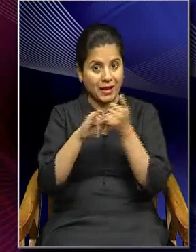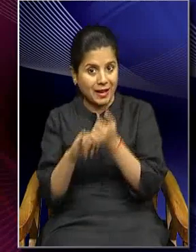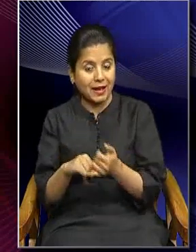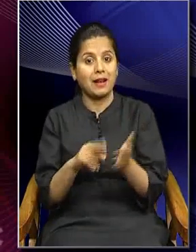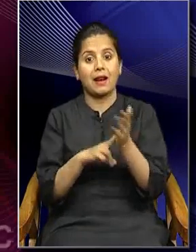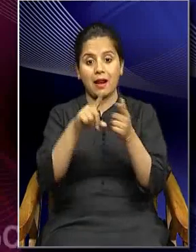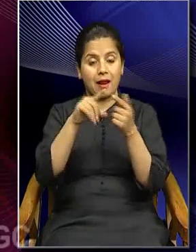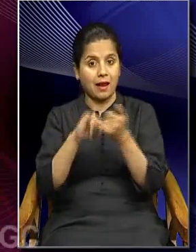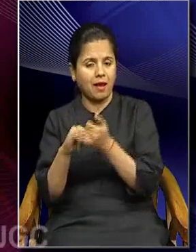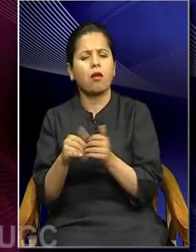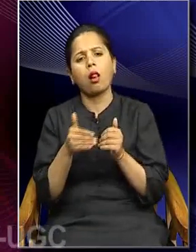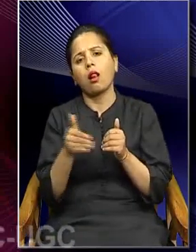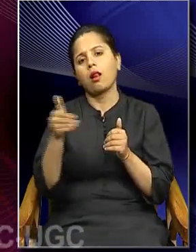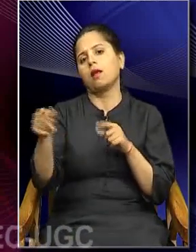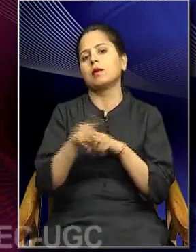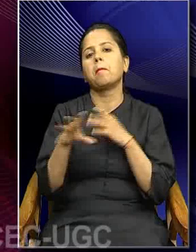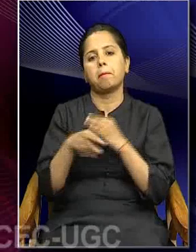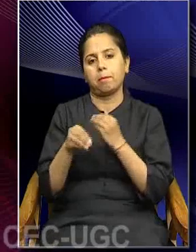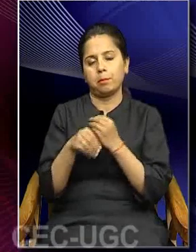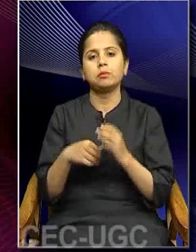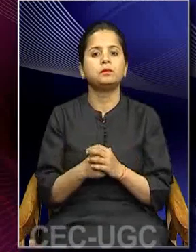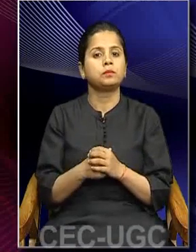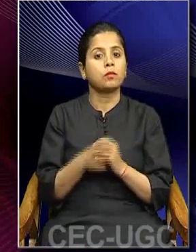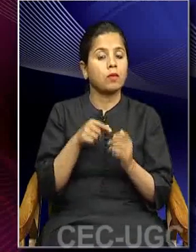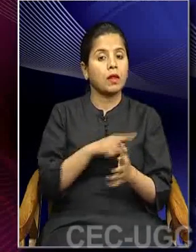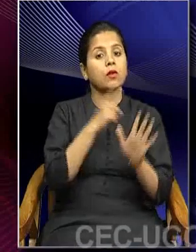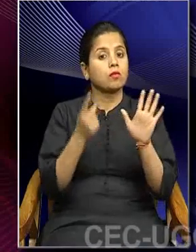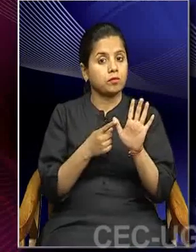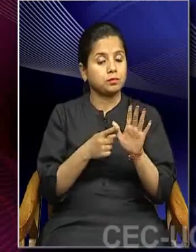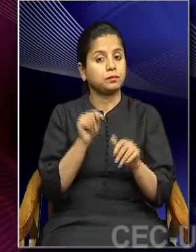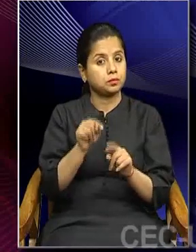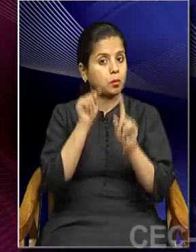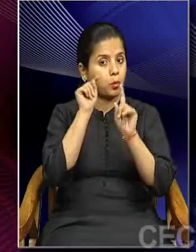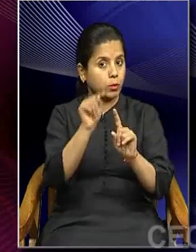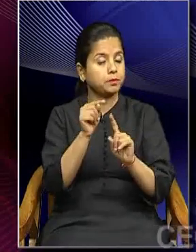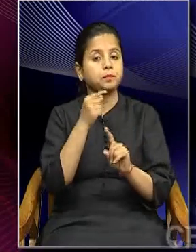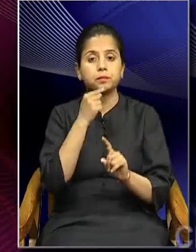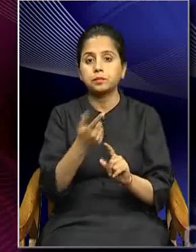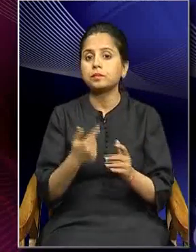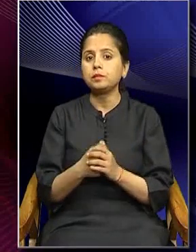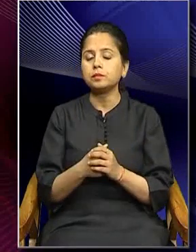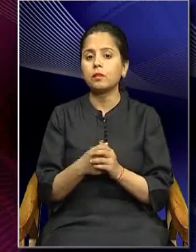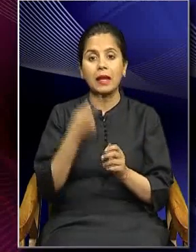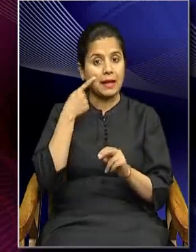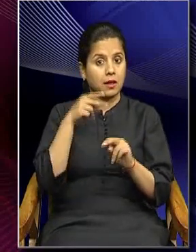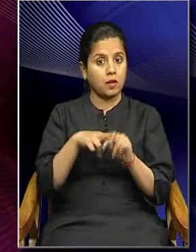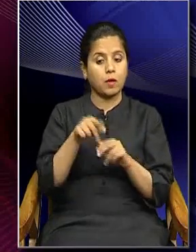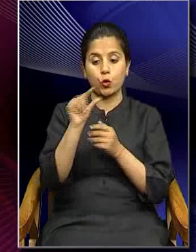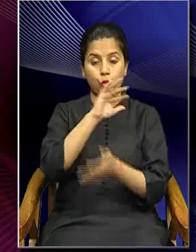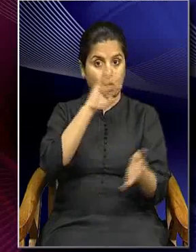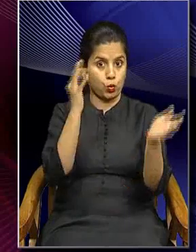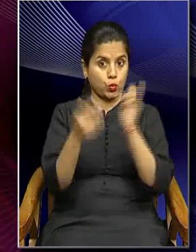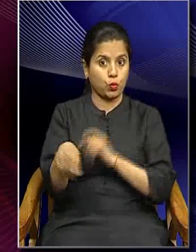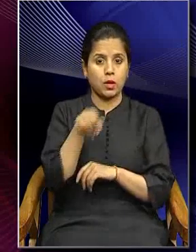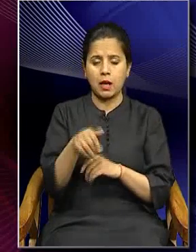cowness-ness-ness, and so on. So, the fifth condition. The fifth condition is that if a universal